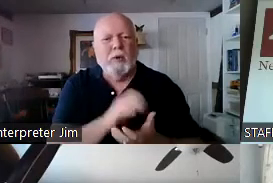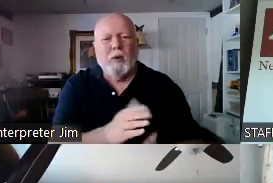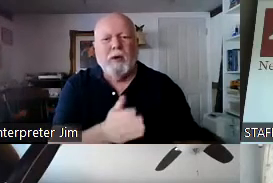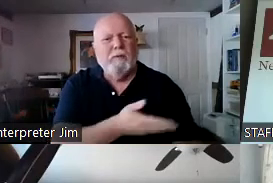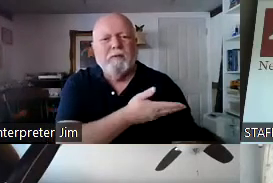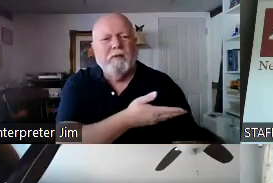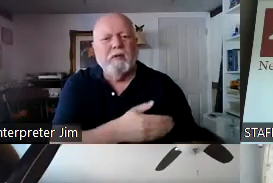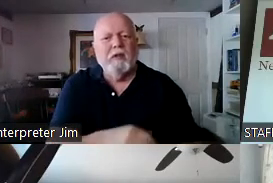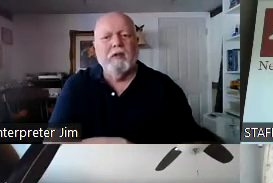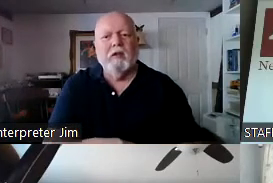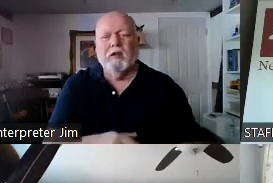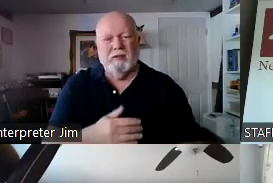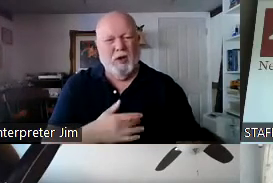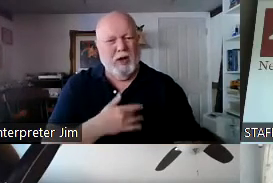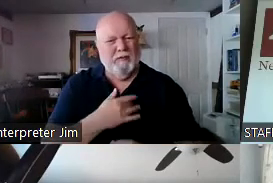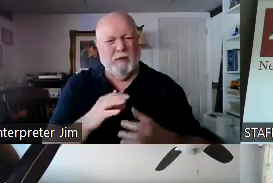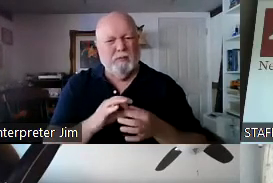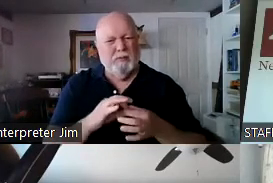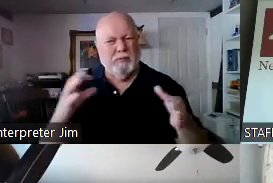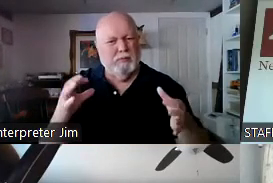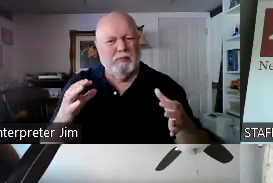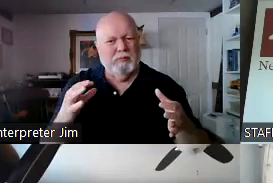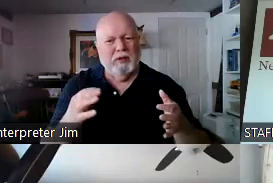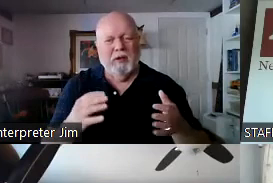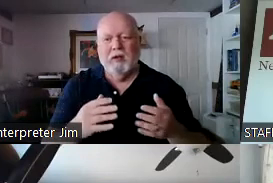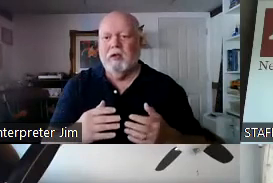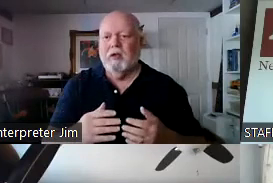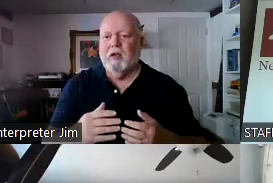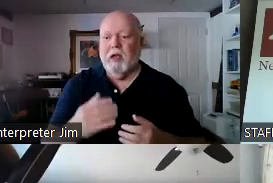even if it wasn't building lineups or,